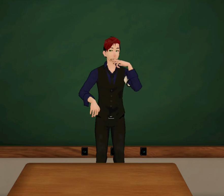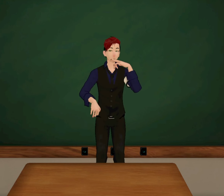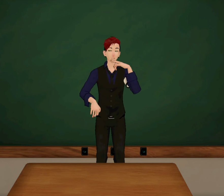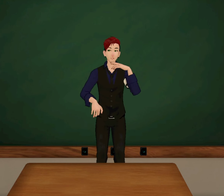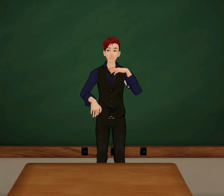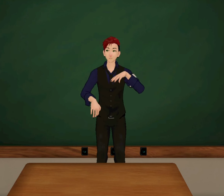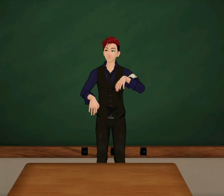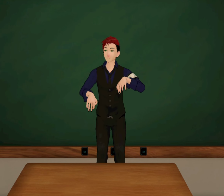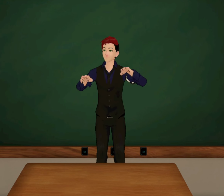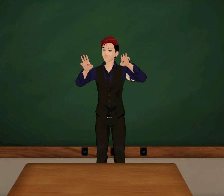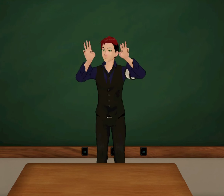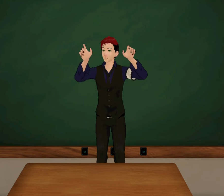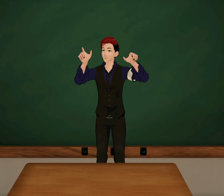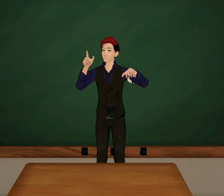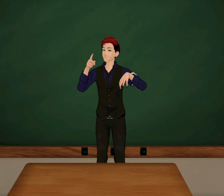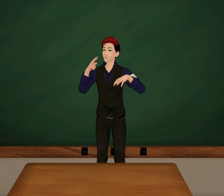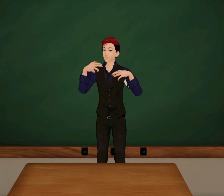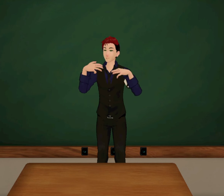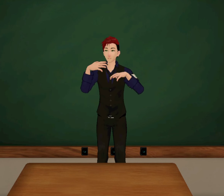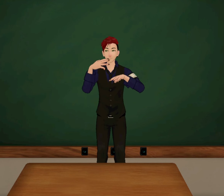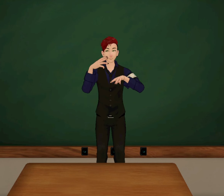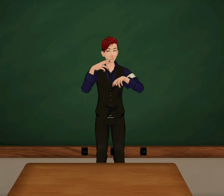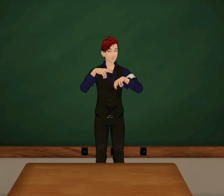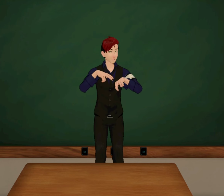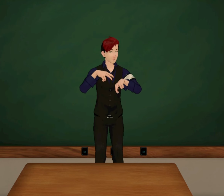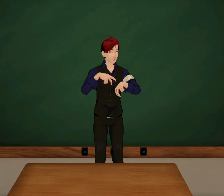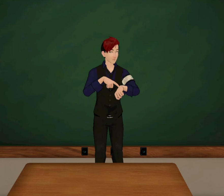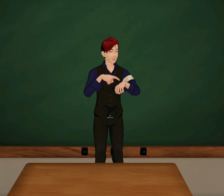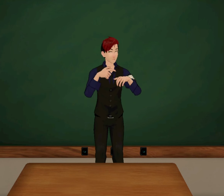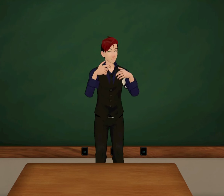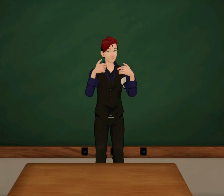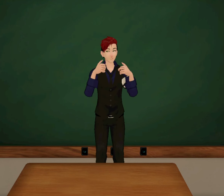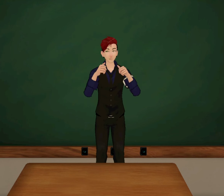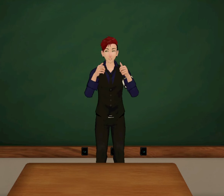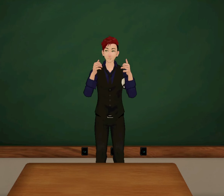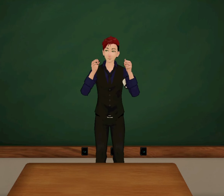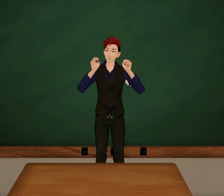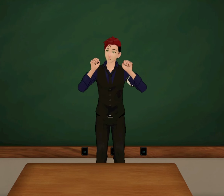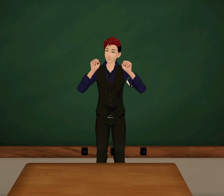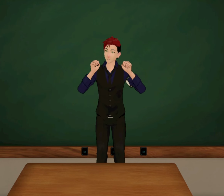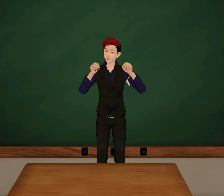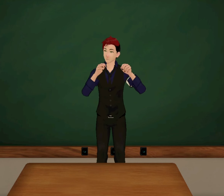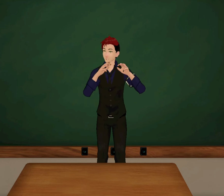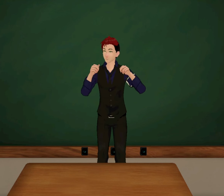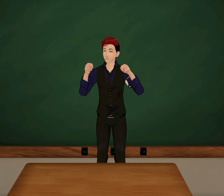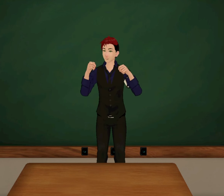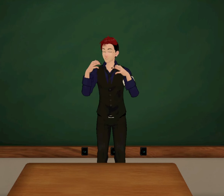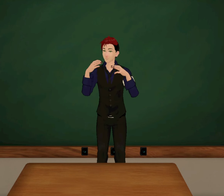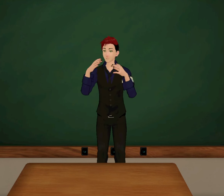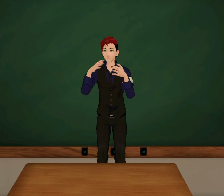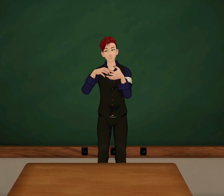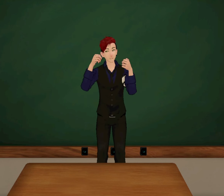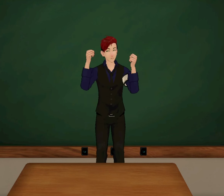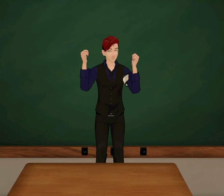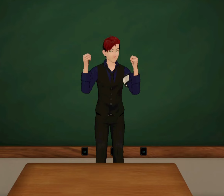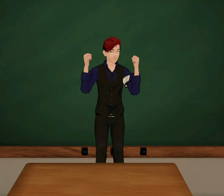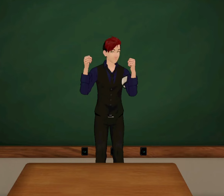All right. Well, To be honest, it wouldn't. It wouldn't. I hope this It also wouldn't surprise me if I would pick and anyone informative. that would have